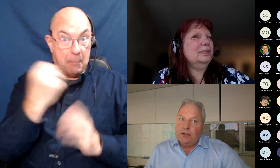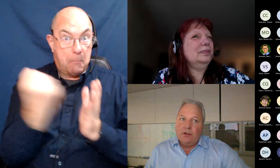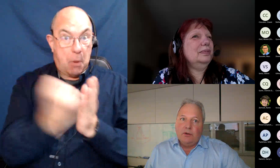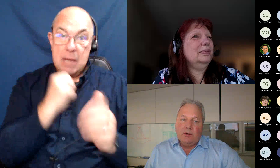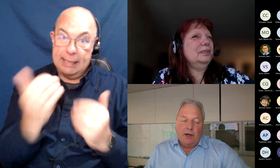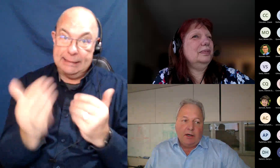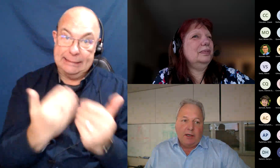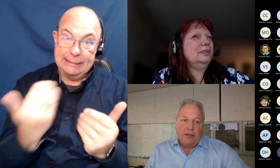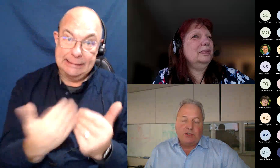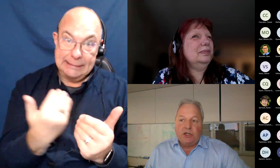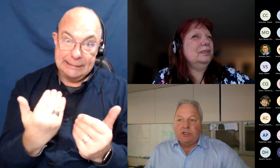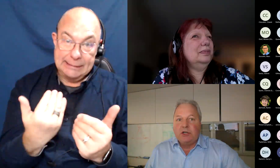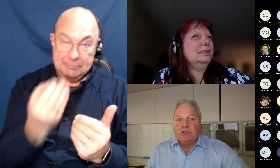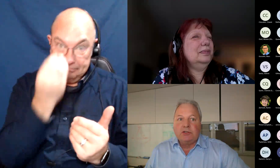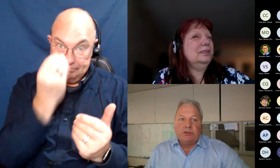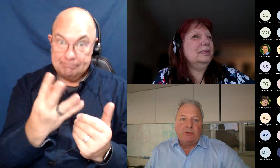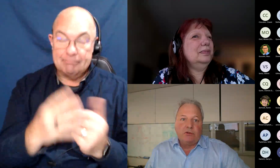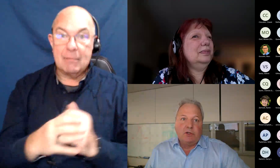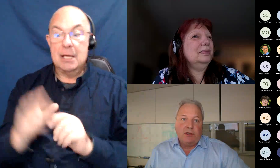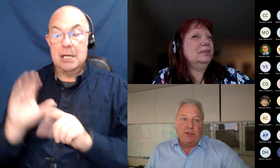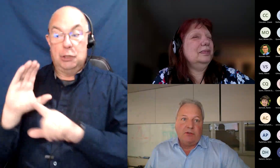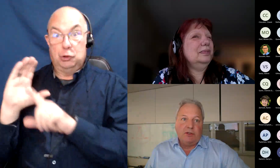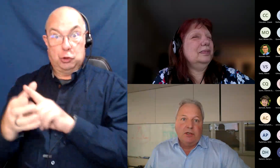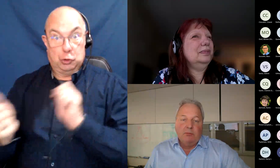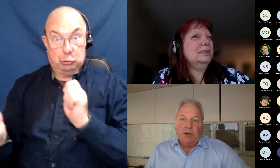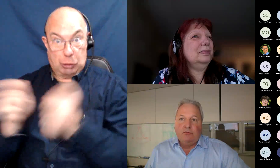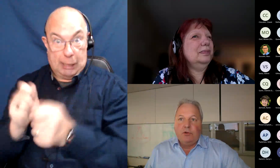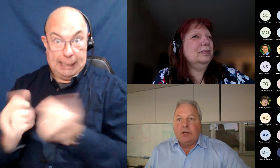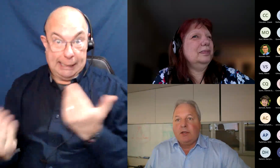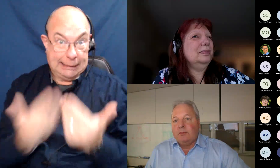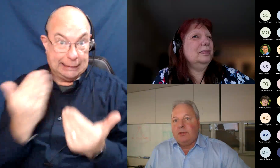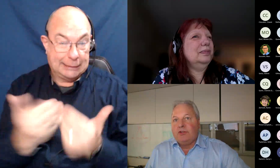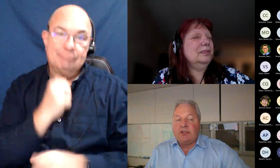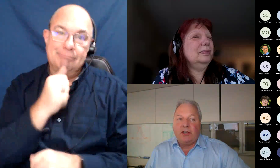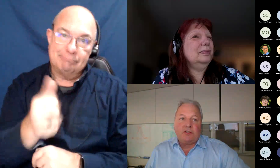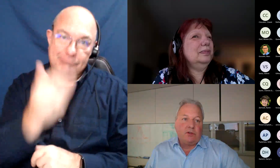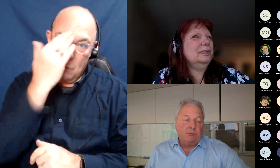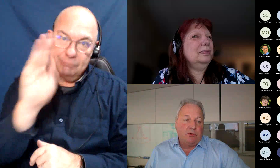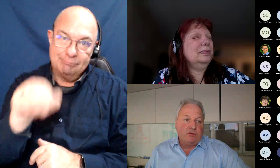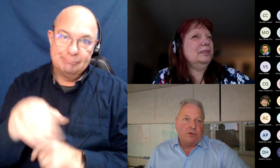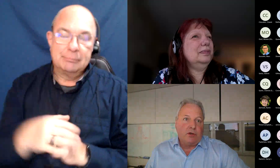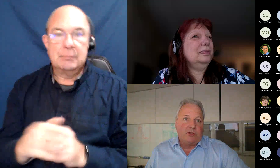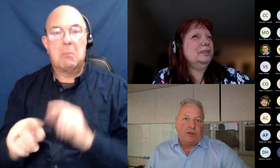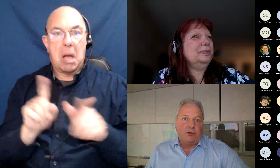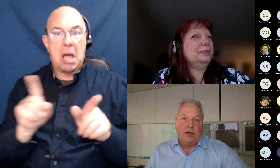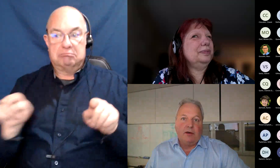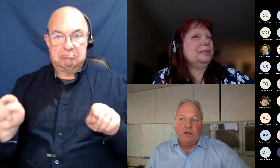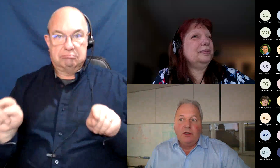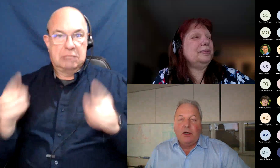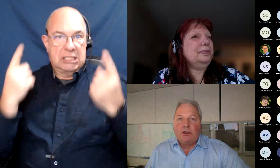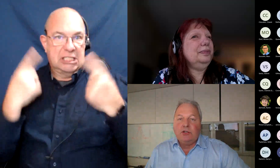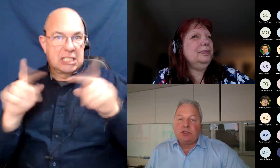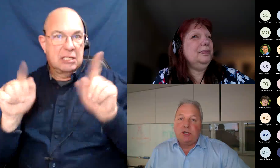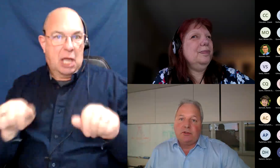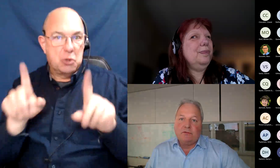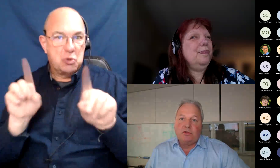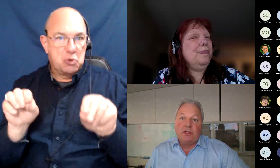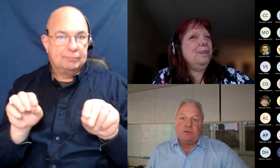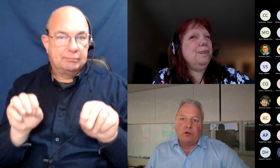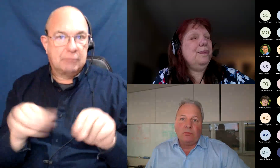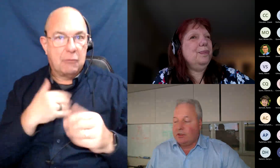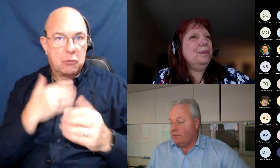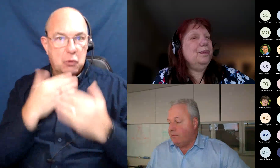but and changing culture is never easy. But if we can be successful on both fronts, I think we have a good